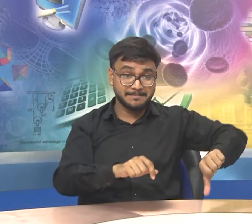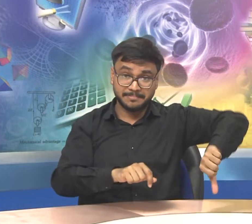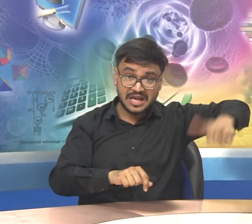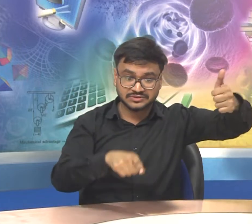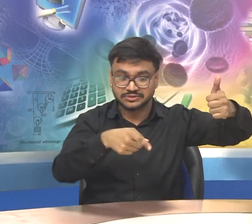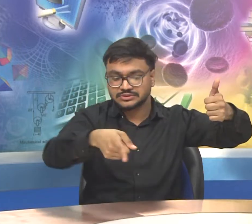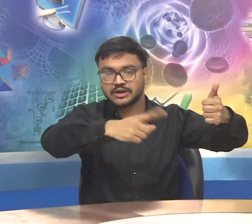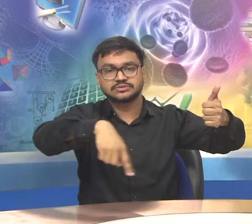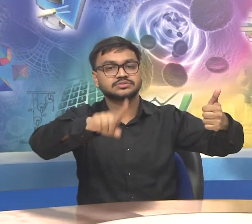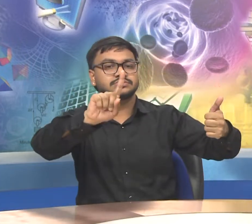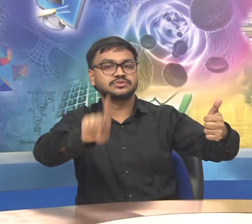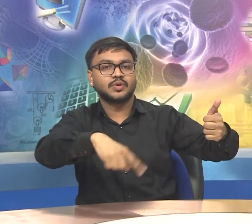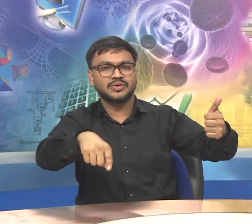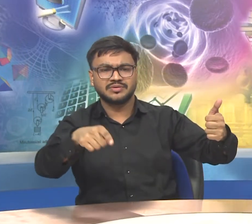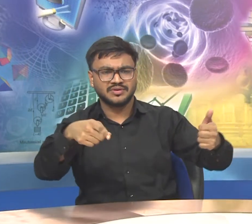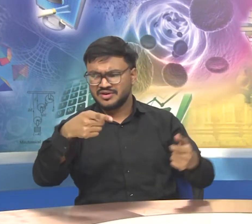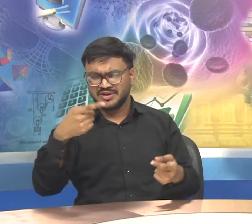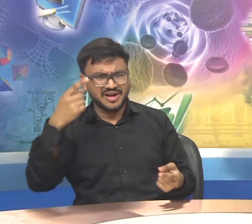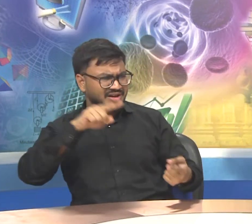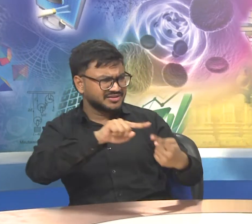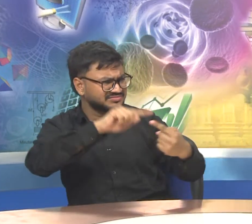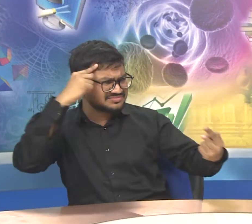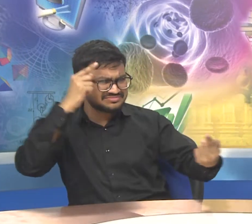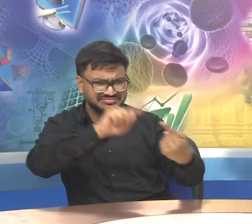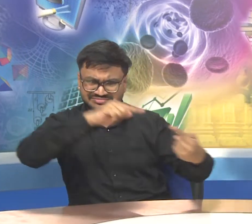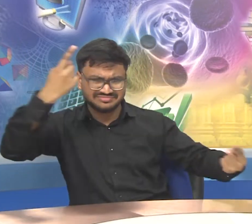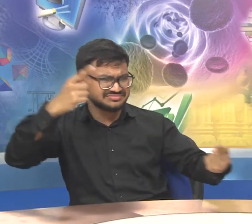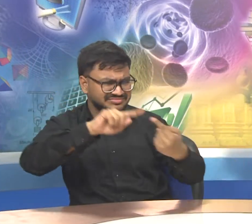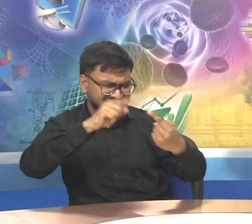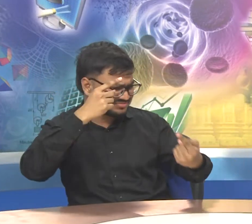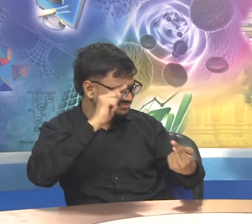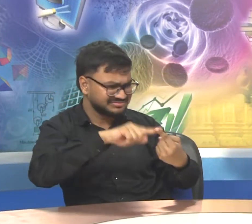the judgment of the high courts.